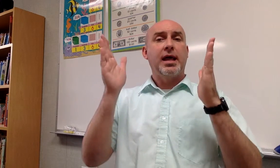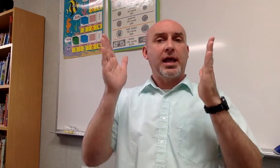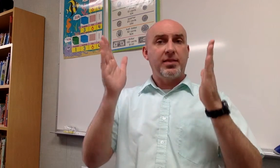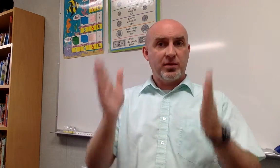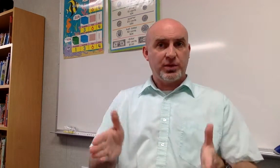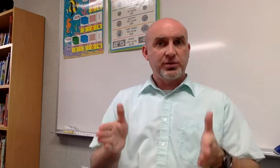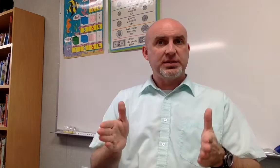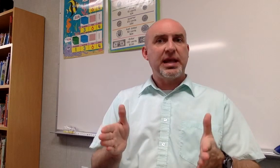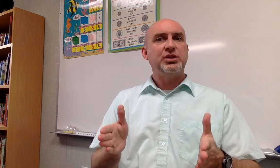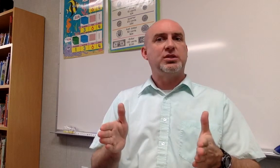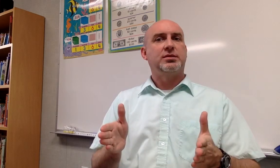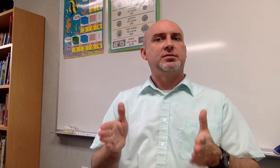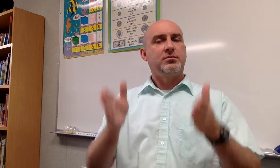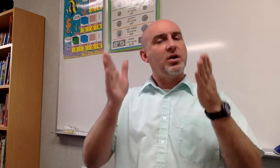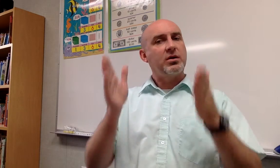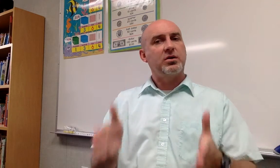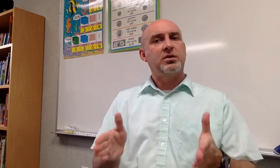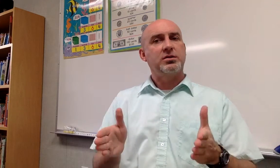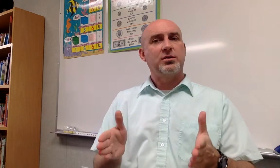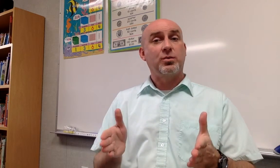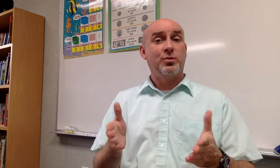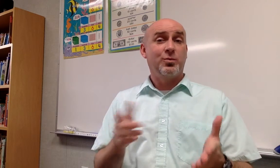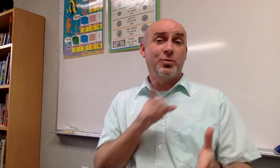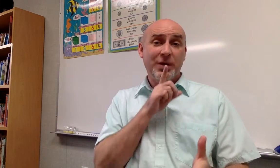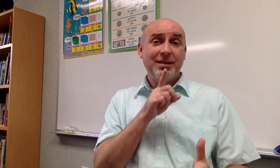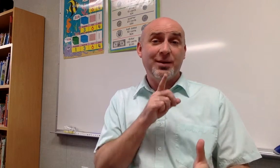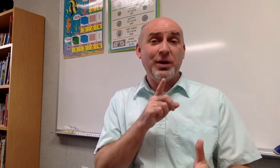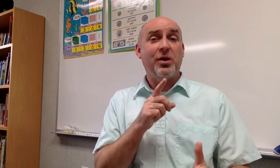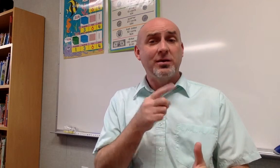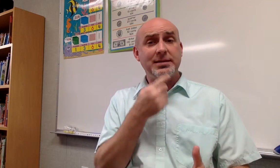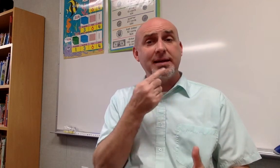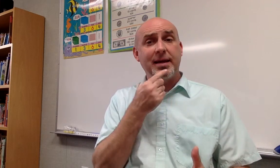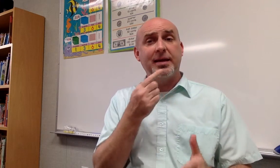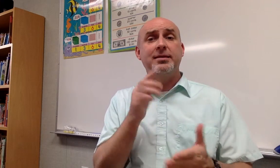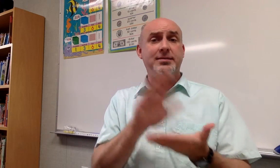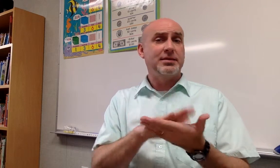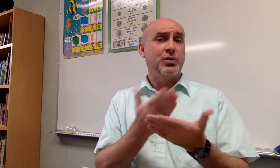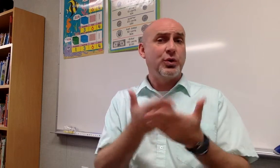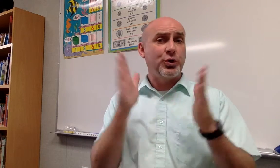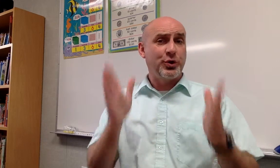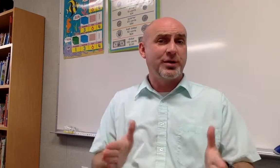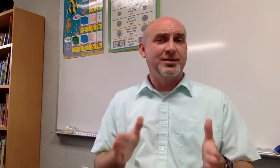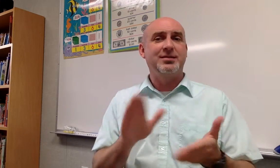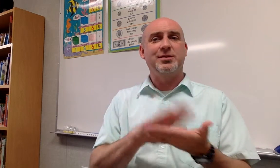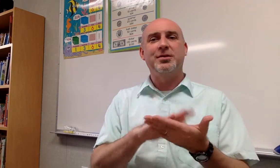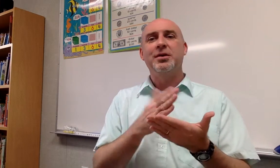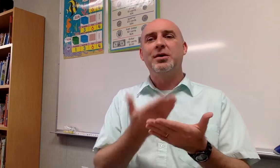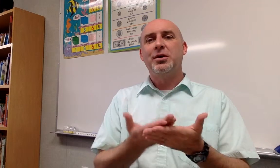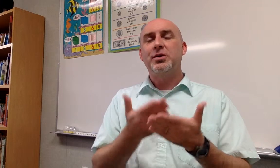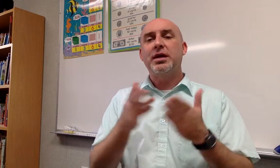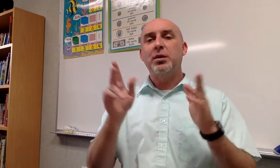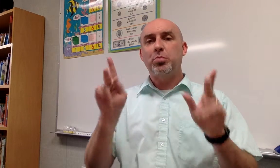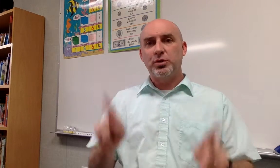and then we use the agent marker. So we are saying it's a cooker. It's a cooking